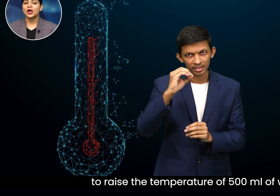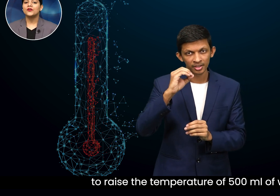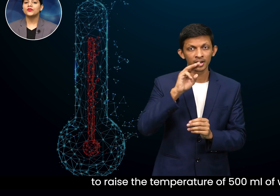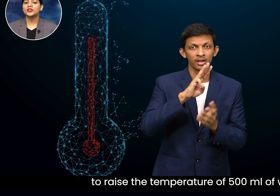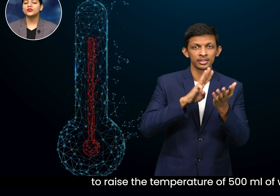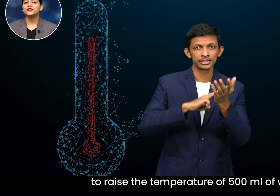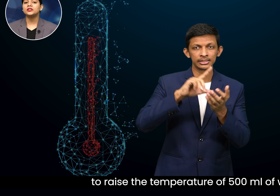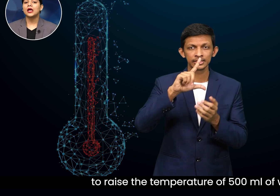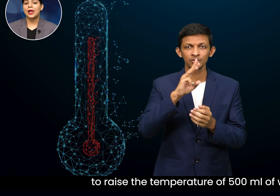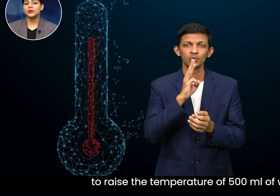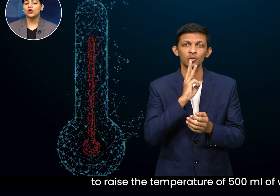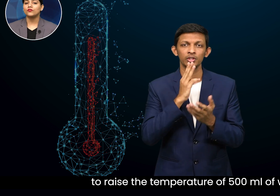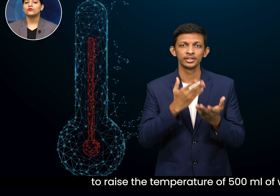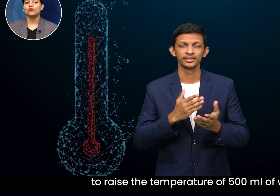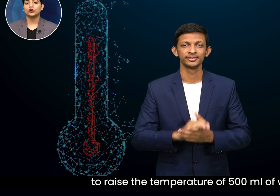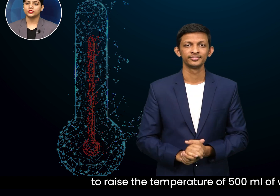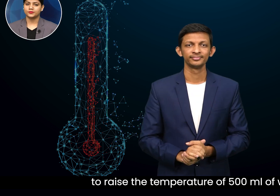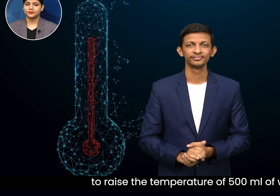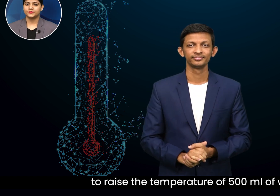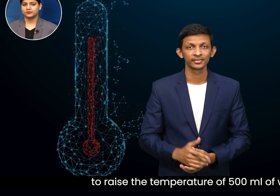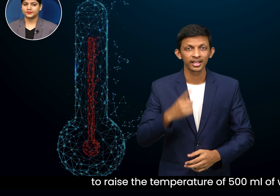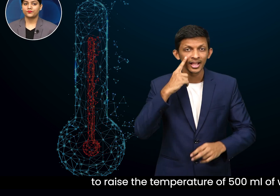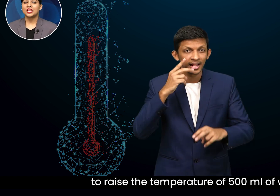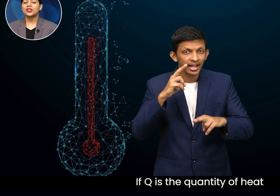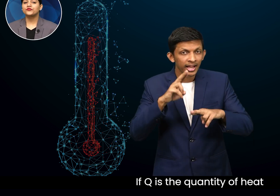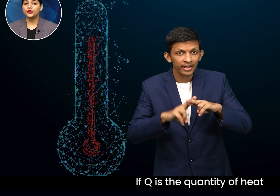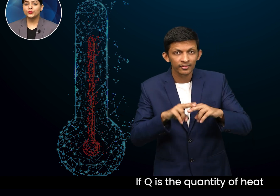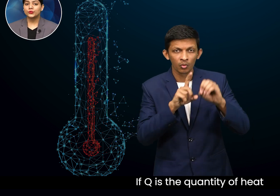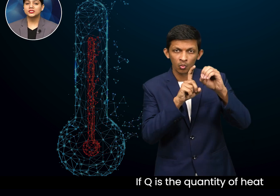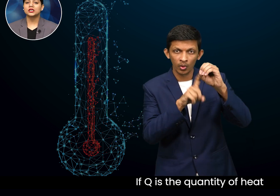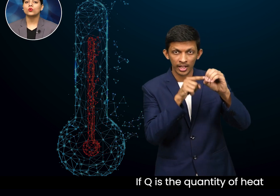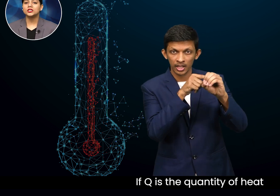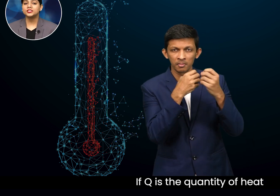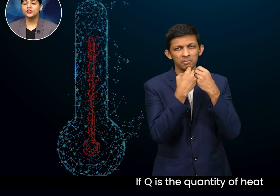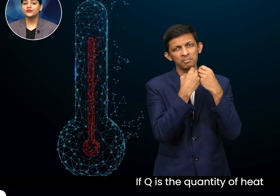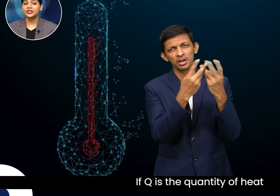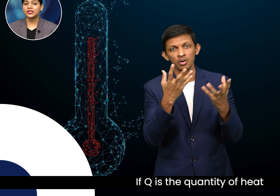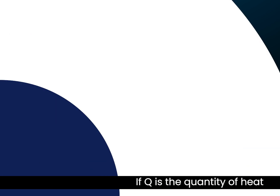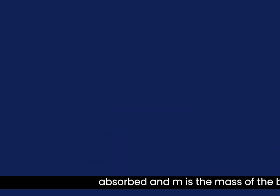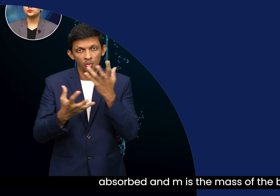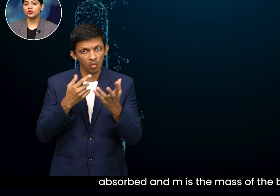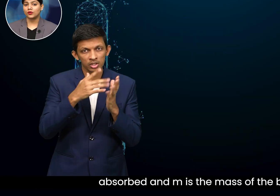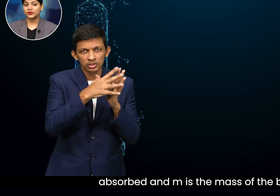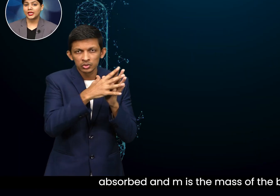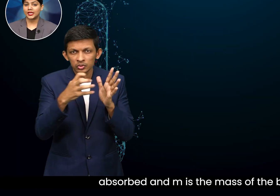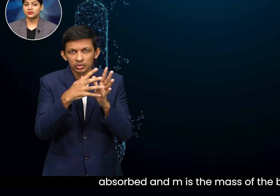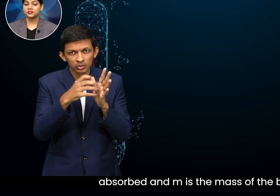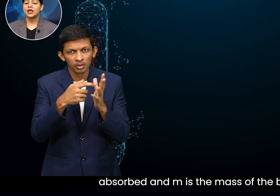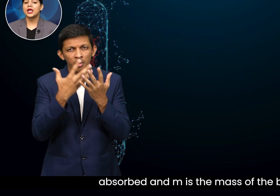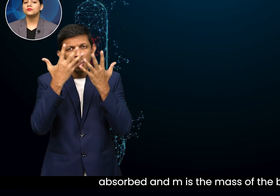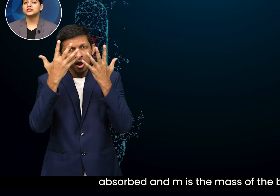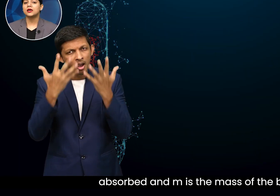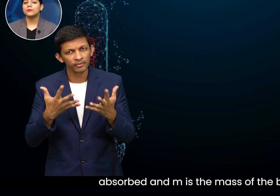of 500 ml of water. If Q is the quantity of heat absorbed